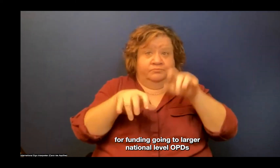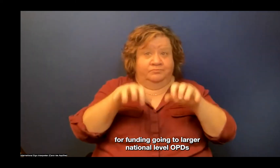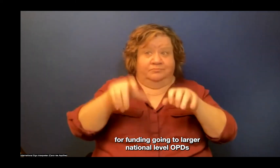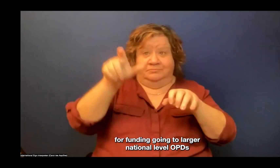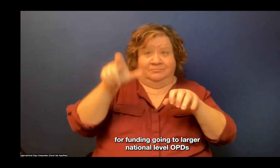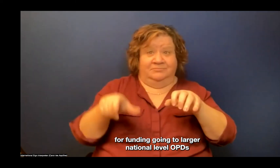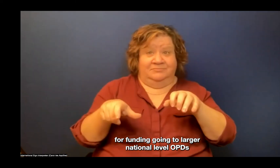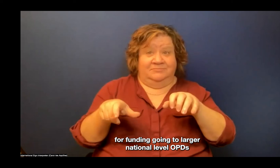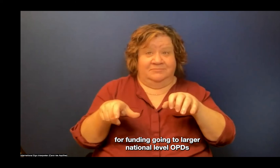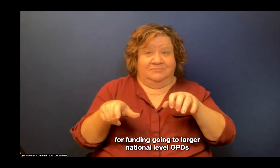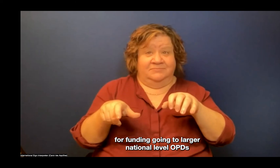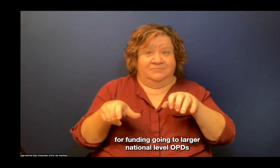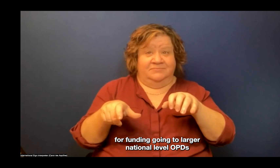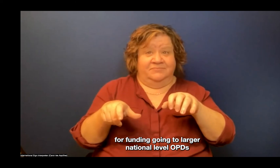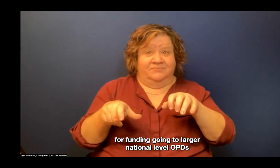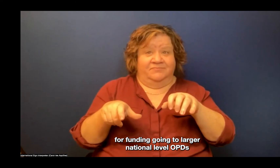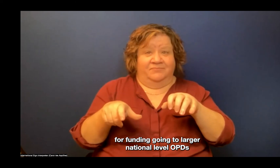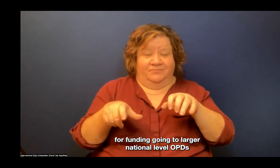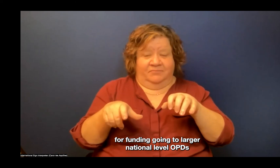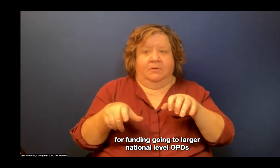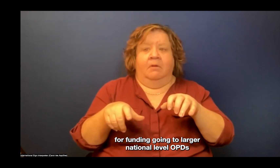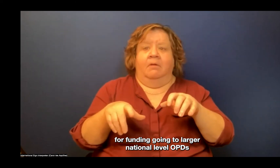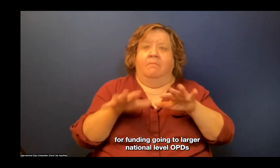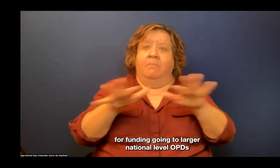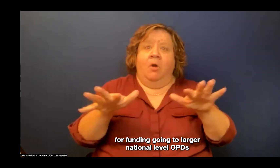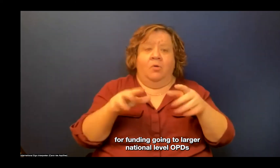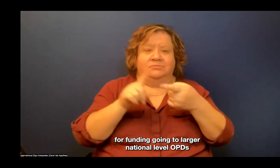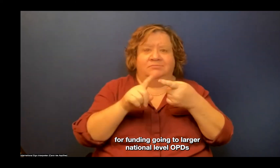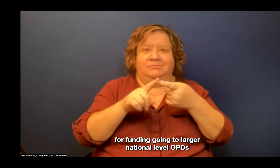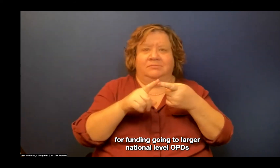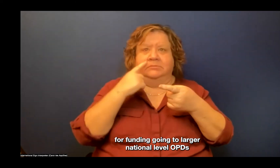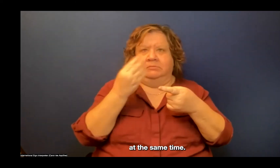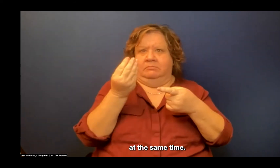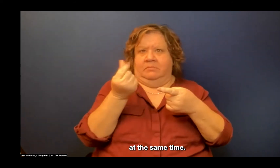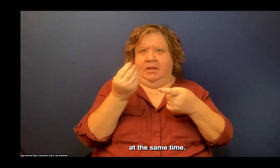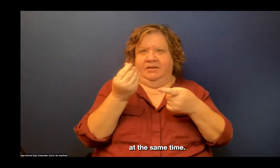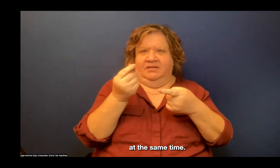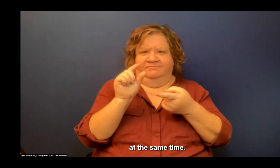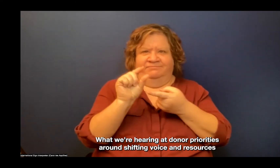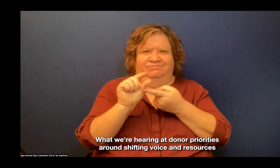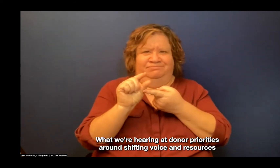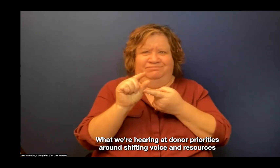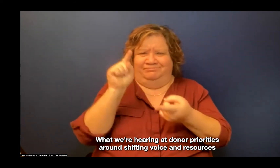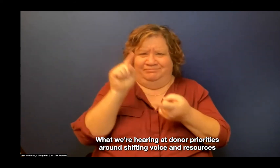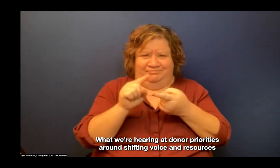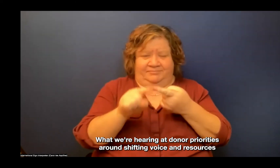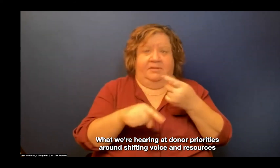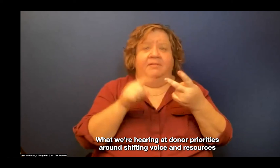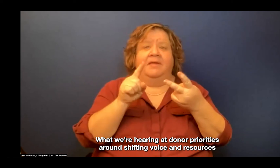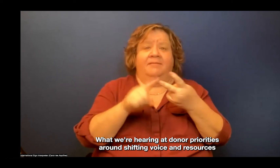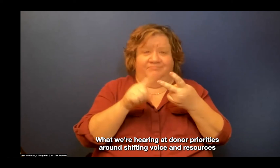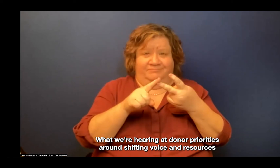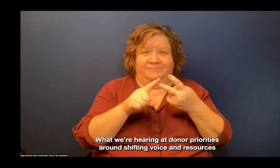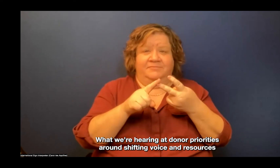the preference for funding going to larger national level OPDs. At the same time, what